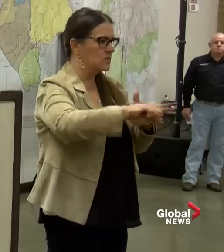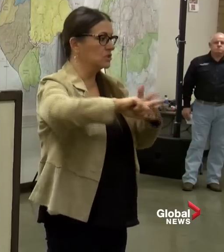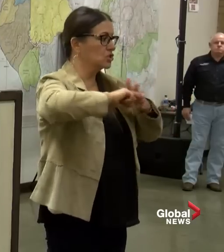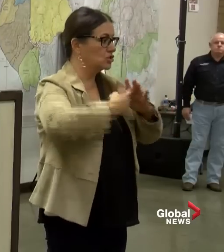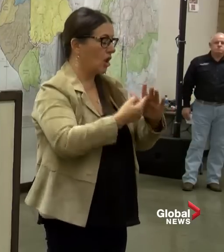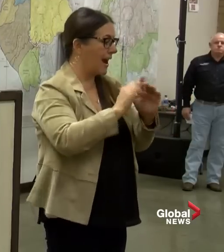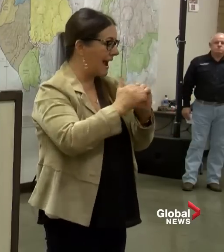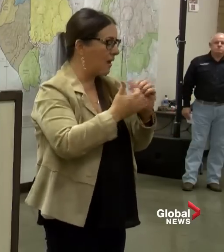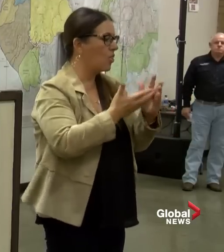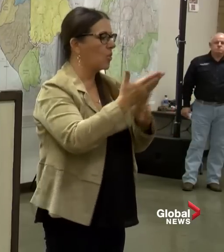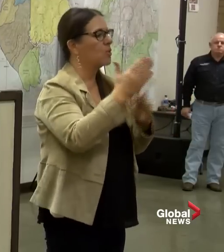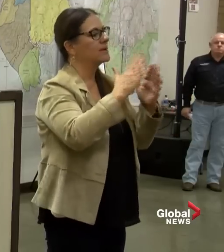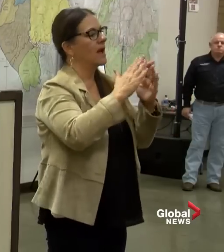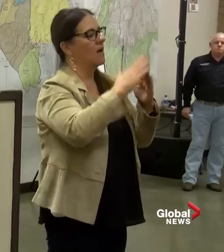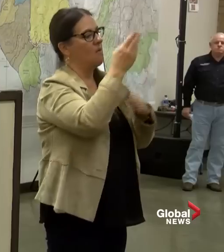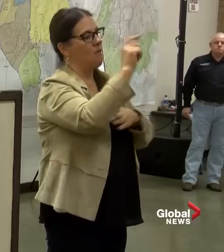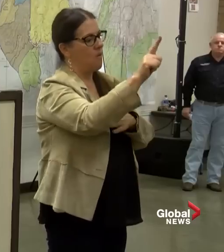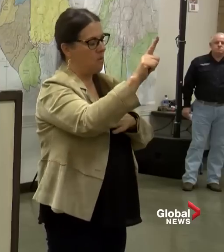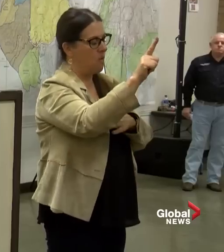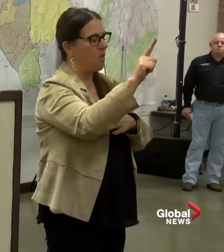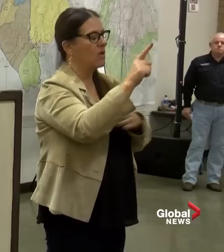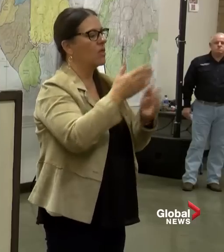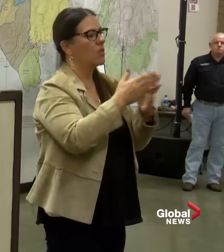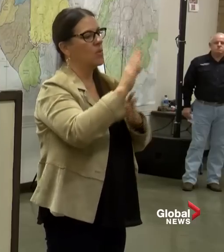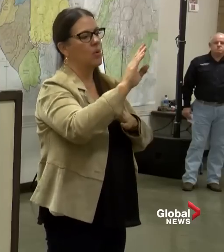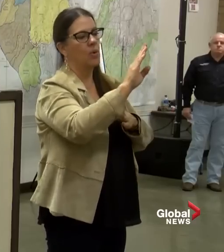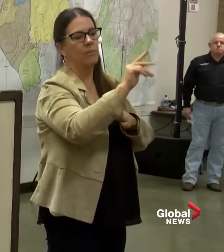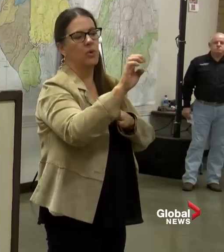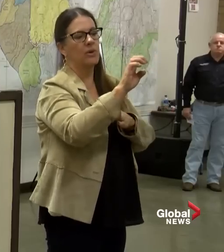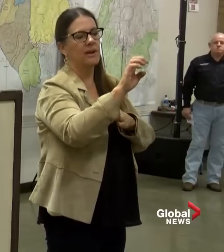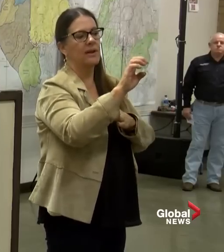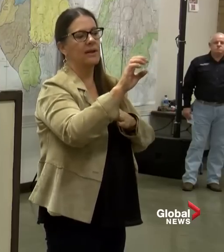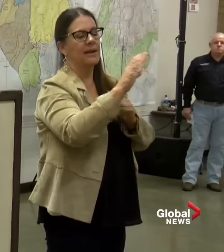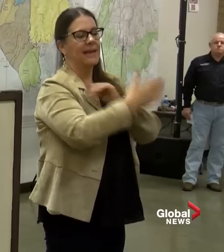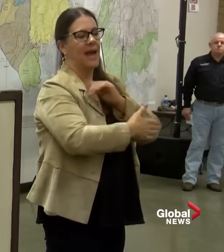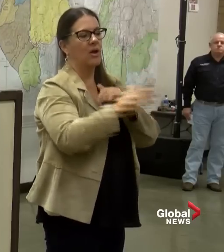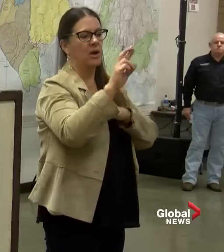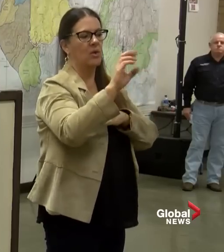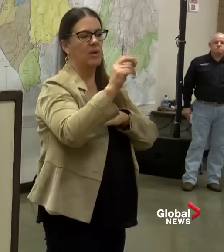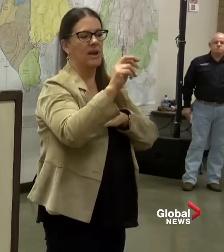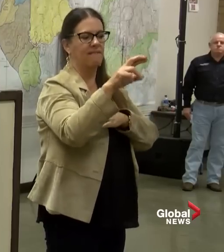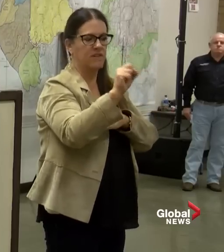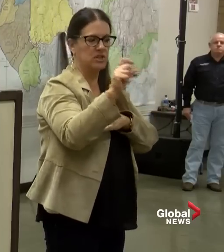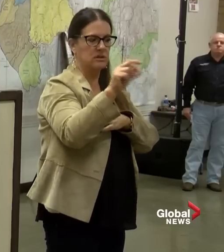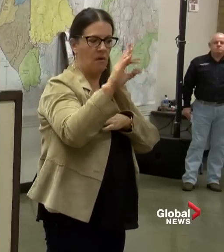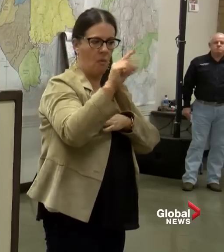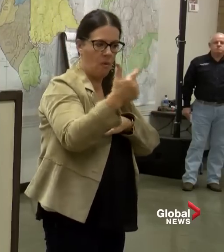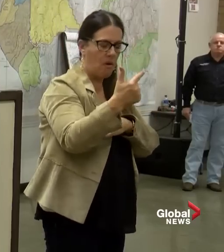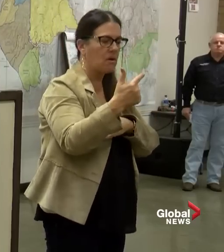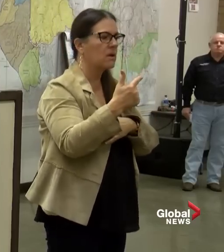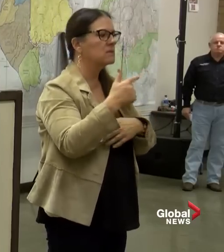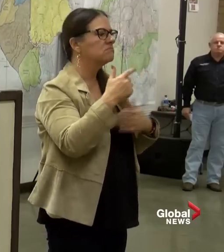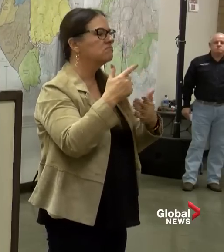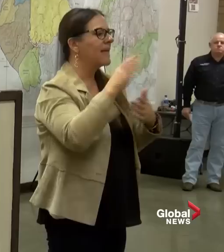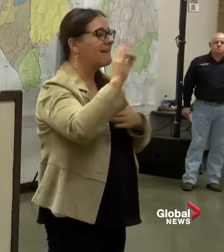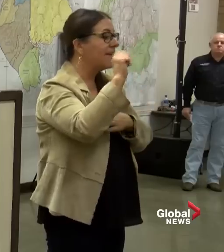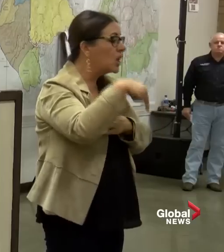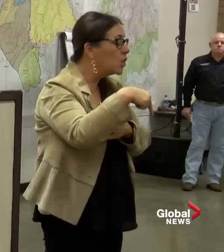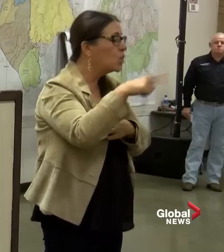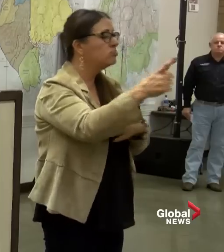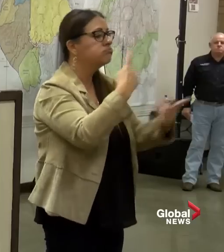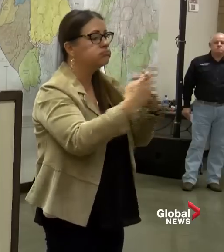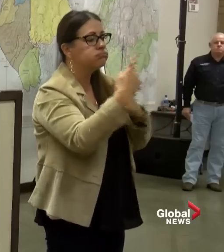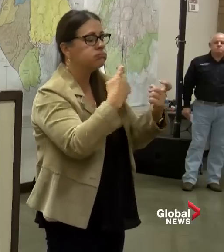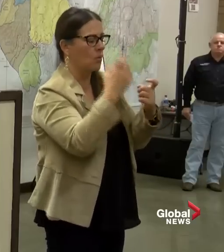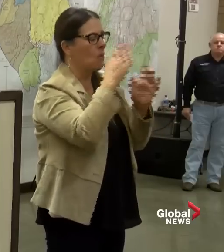town halls, through information on Butte County Recovers, informing you, providing frequently asked questions, answering your questions,